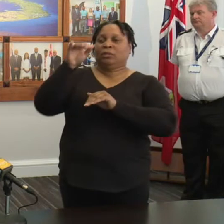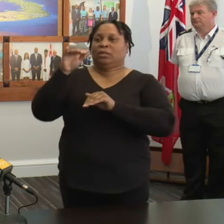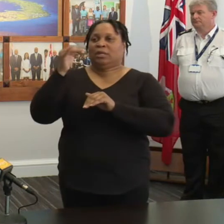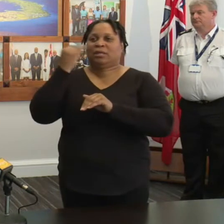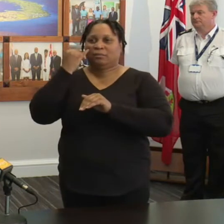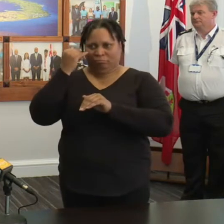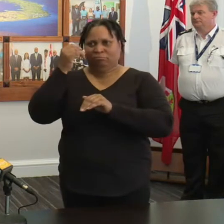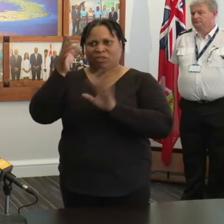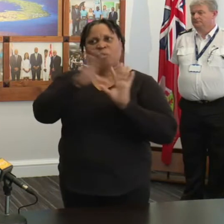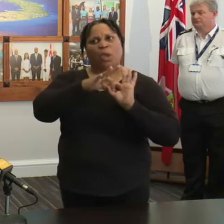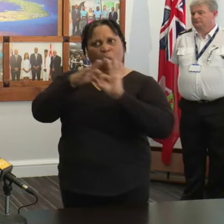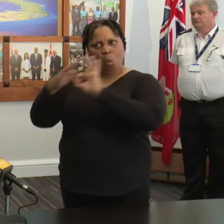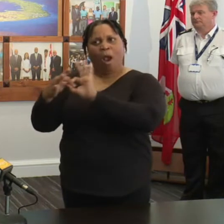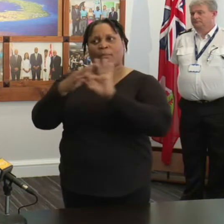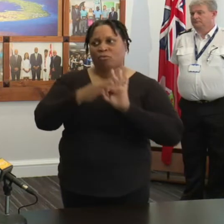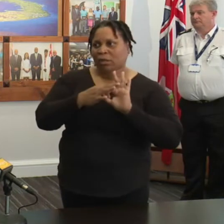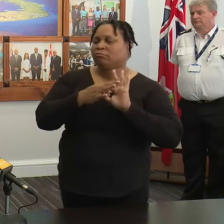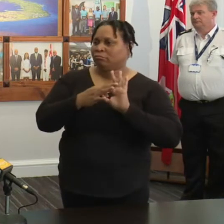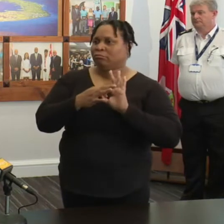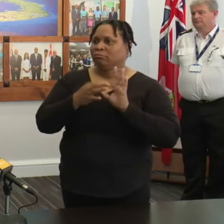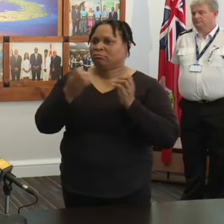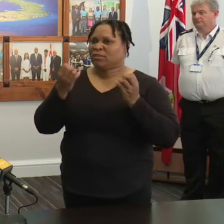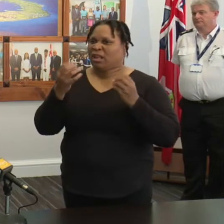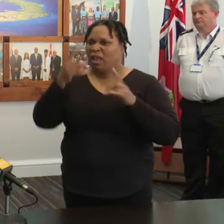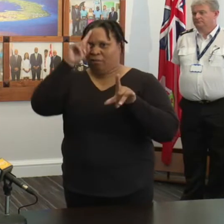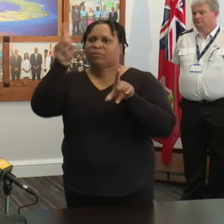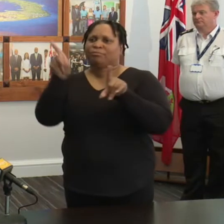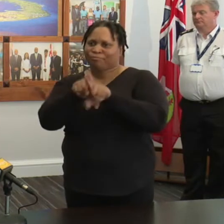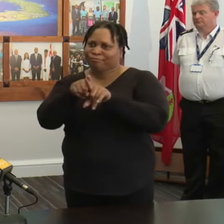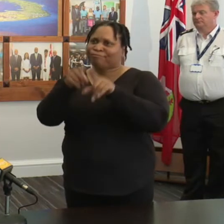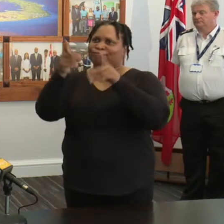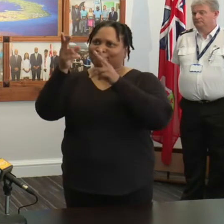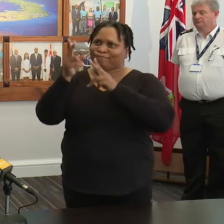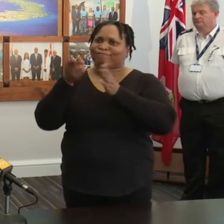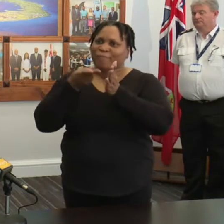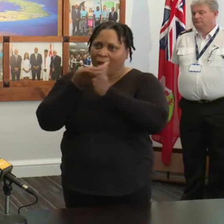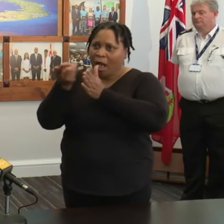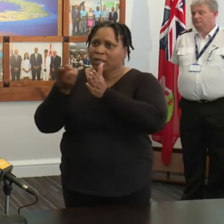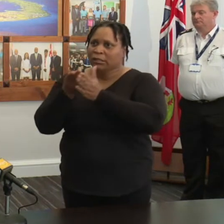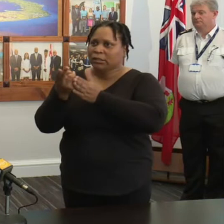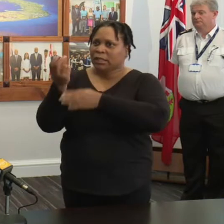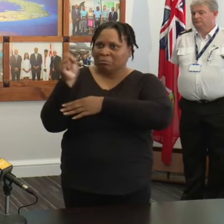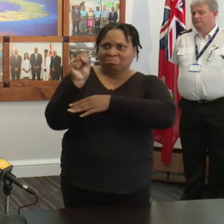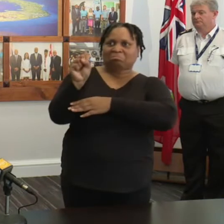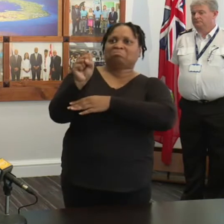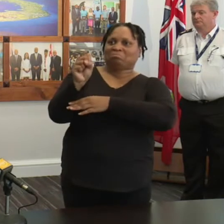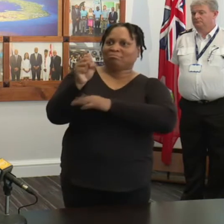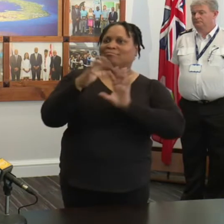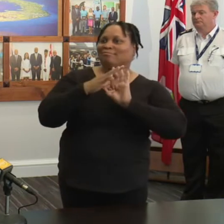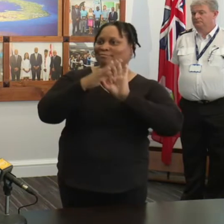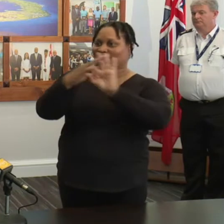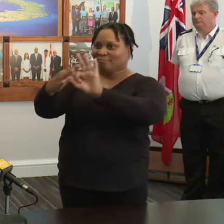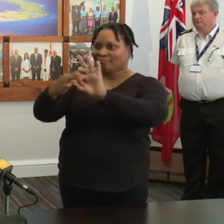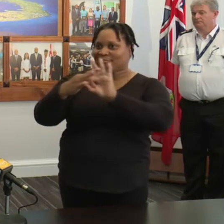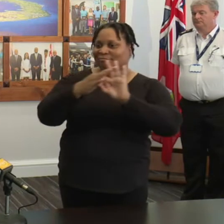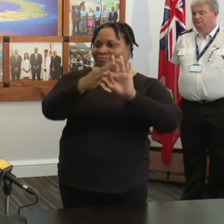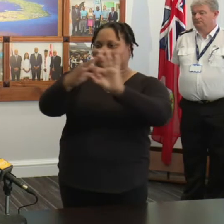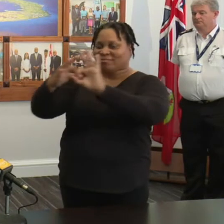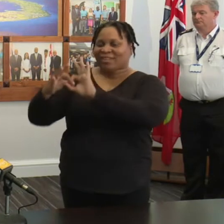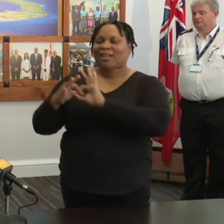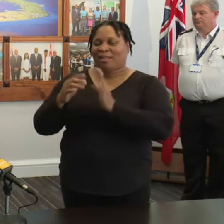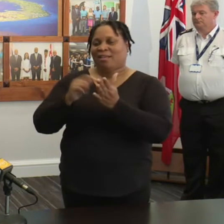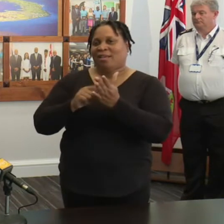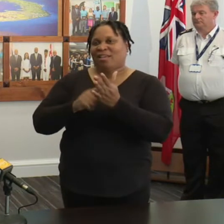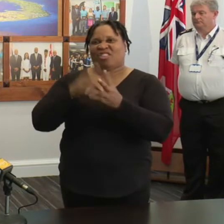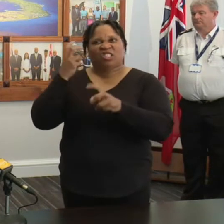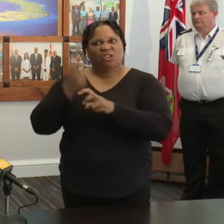all cooperate, if there's a large amount of compliance and honesty and solidarity, this period of hardship will be well worth